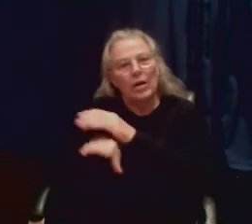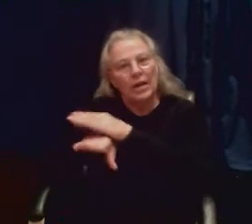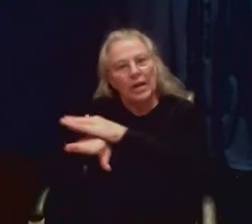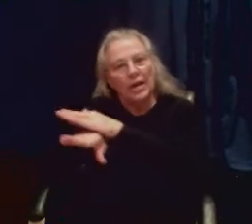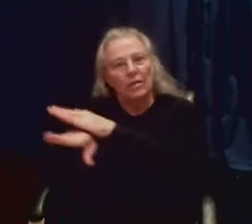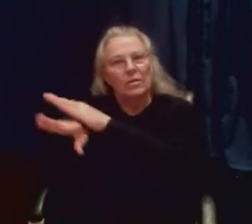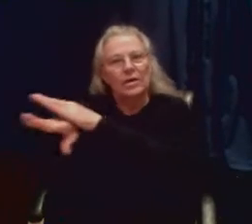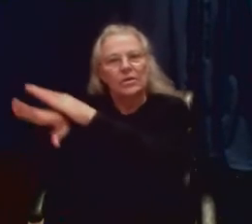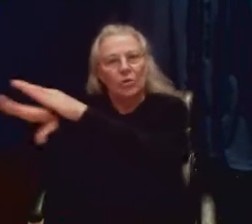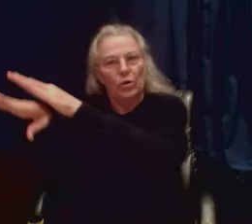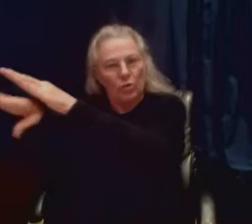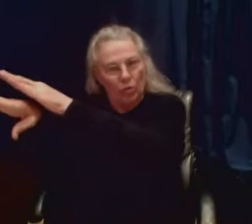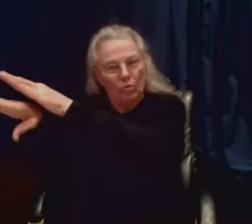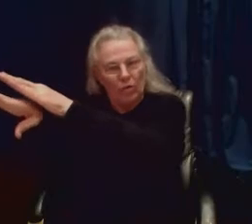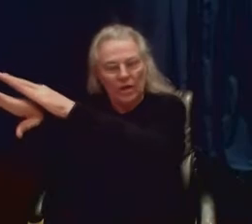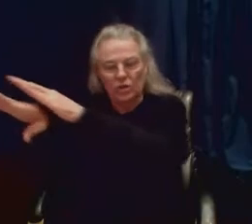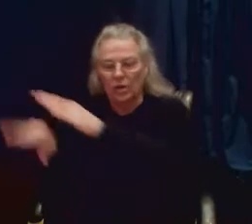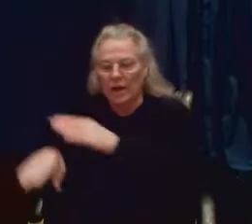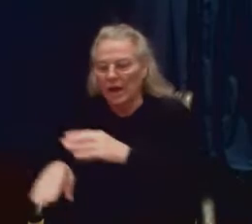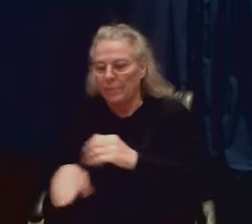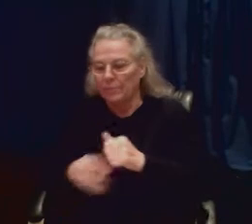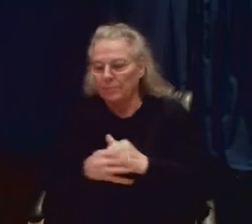a hill is going to go gradually up.